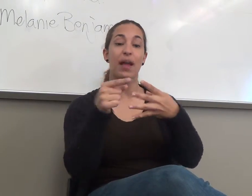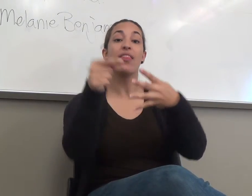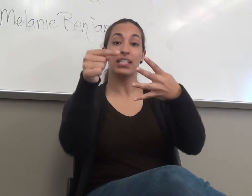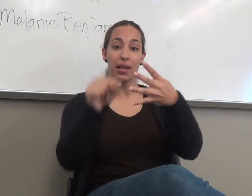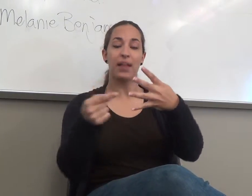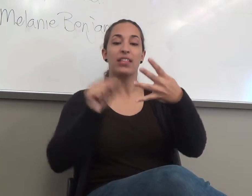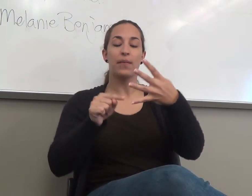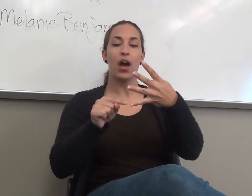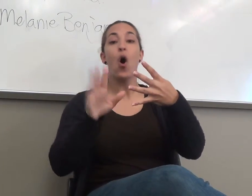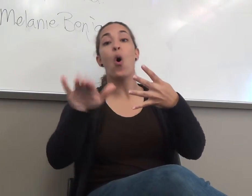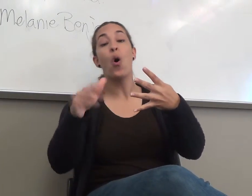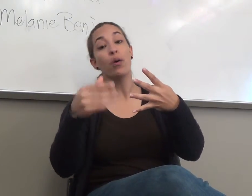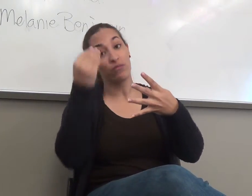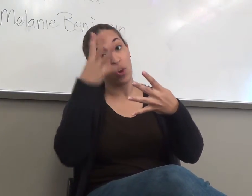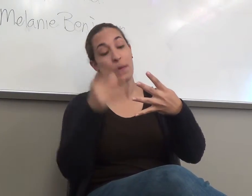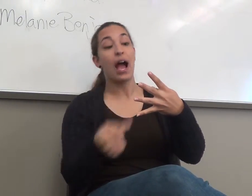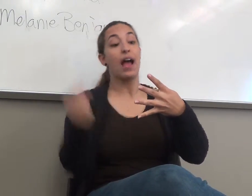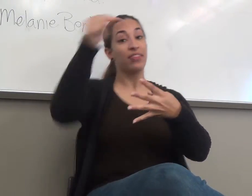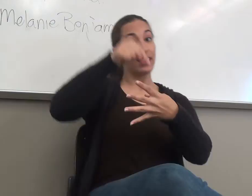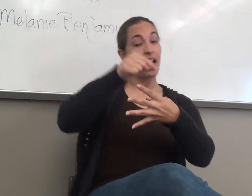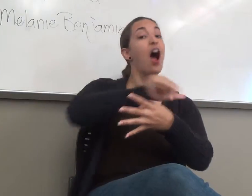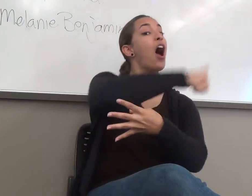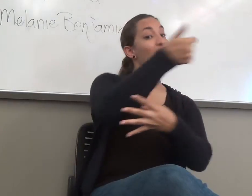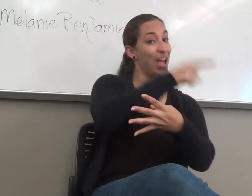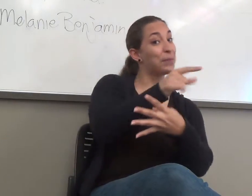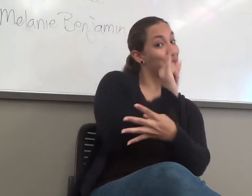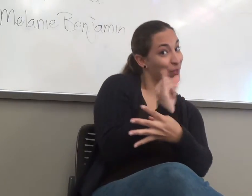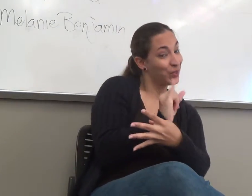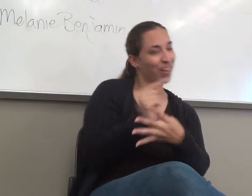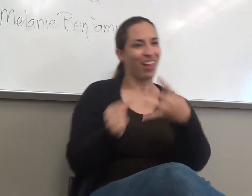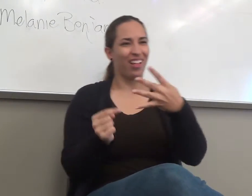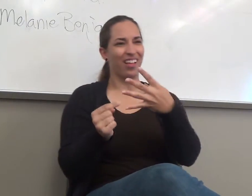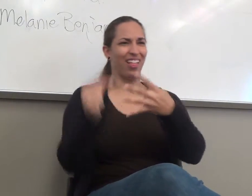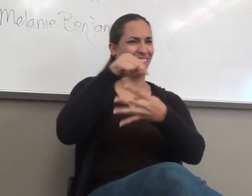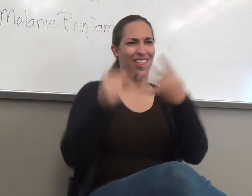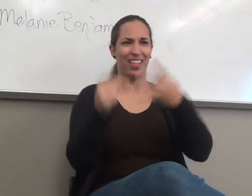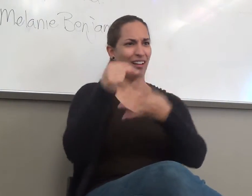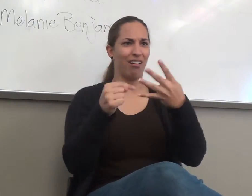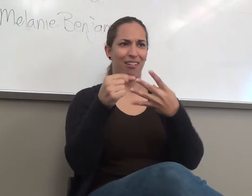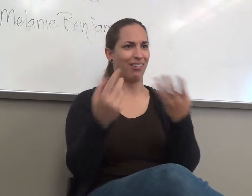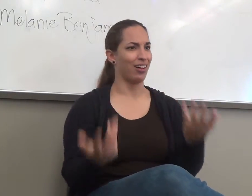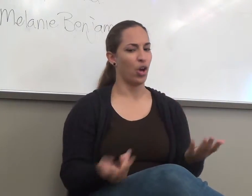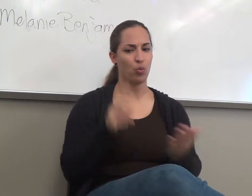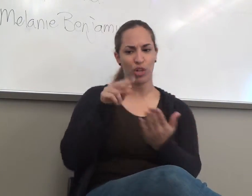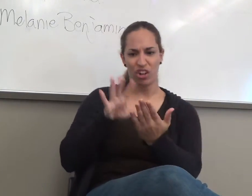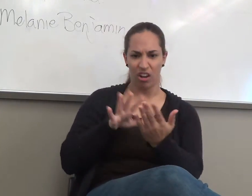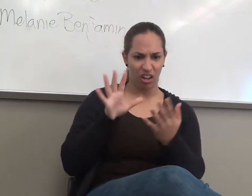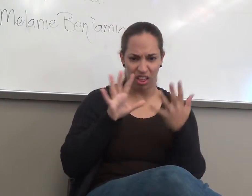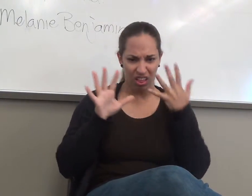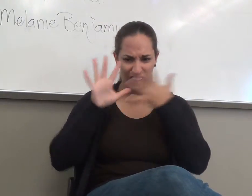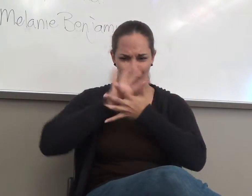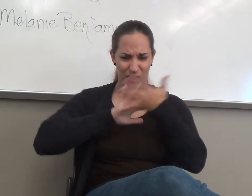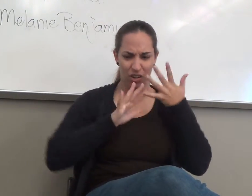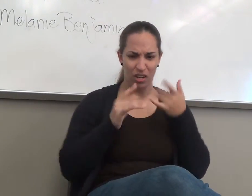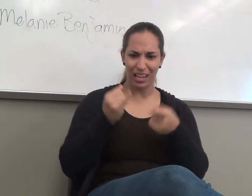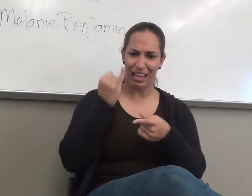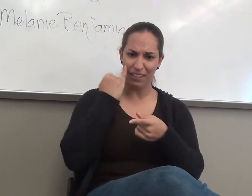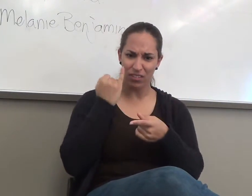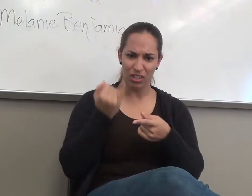happened. That doesn't work. Your reader just says, well, if you need to tell me that before, then why didn't you? So make sure you've